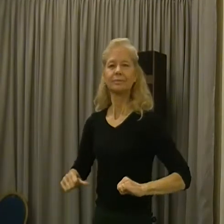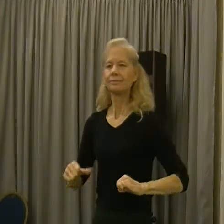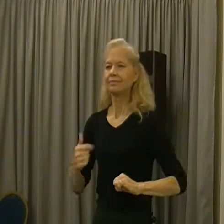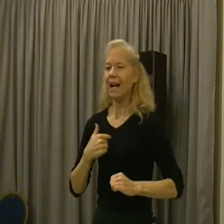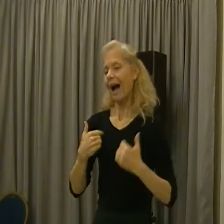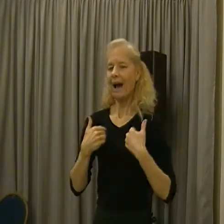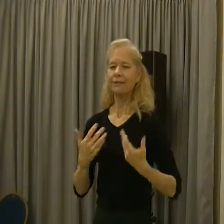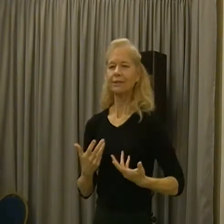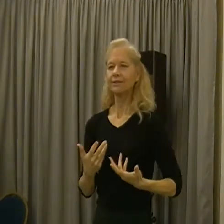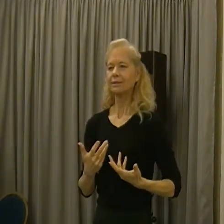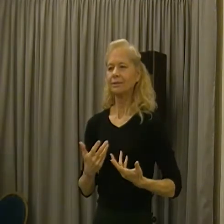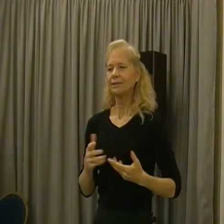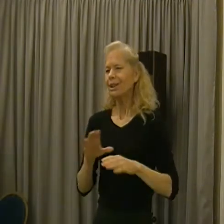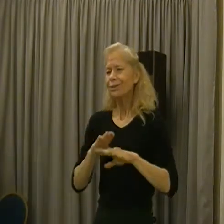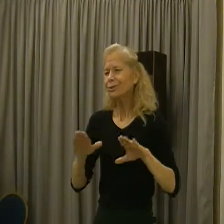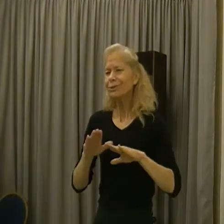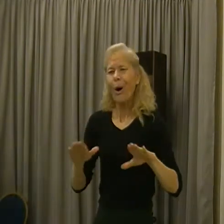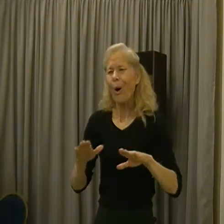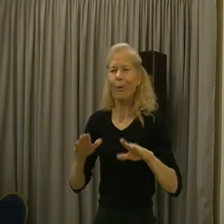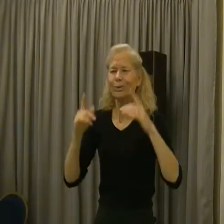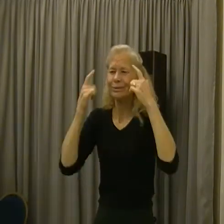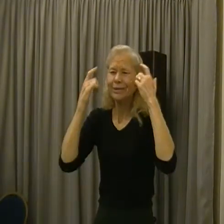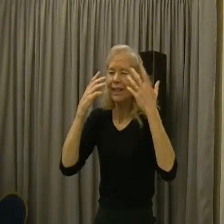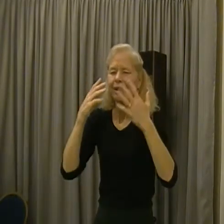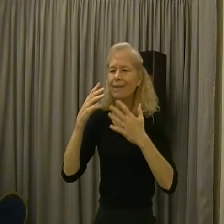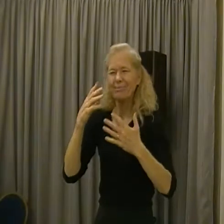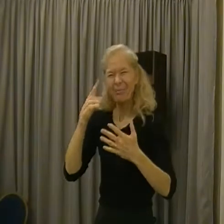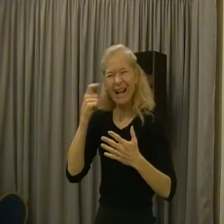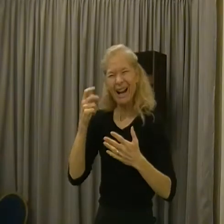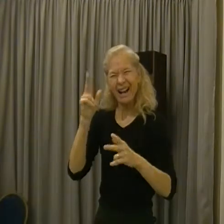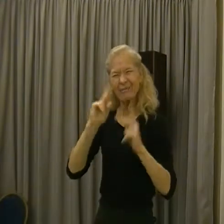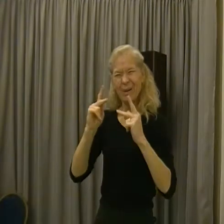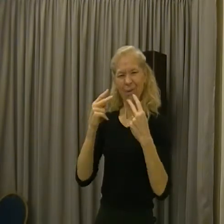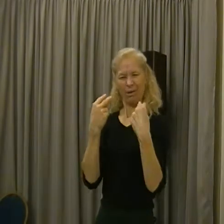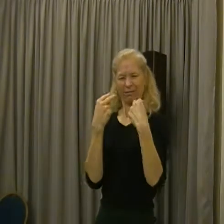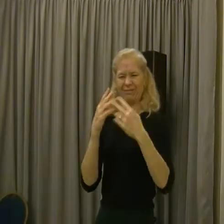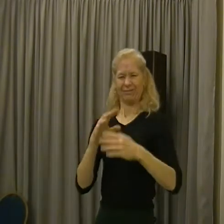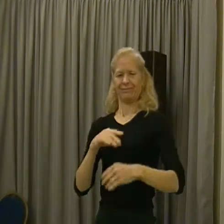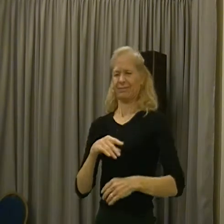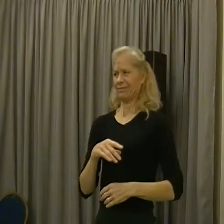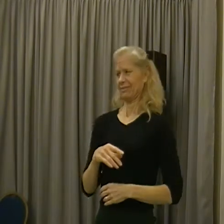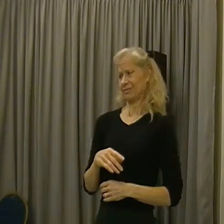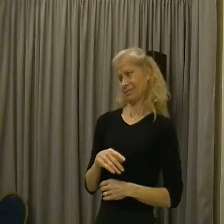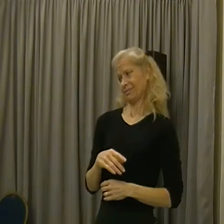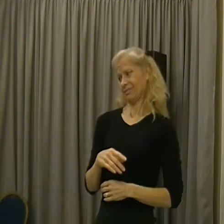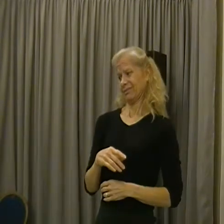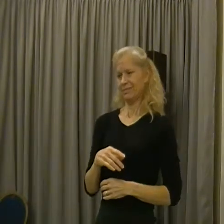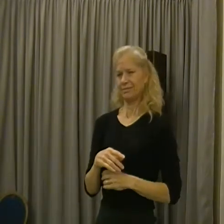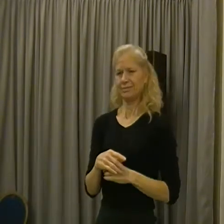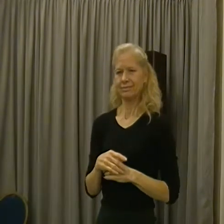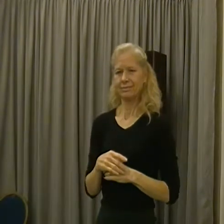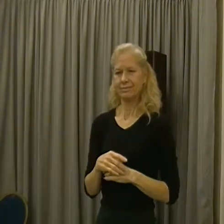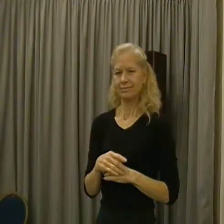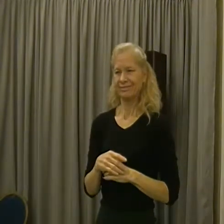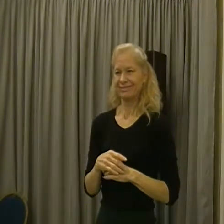I graduated Bible college in my class, and I was the salutatorian, that's second in the